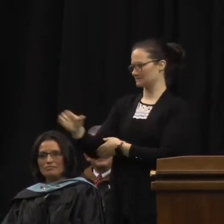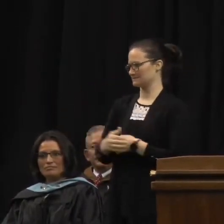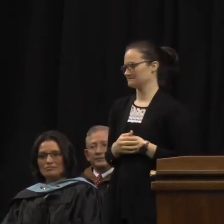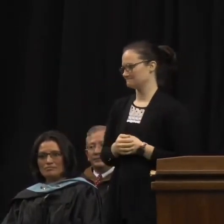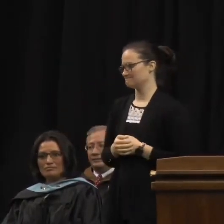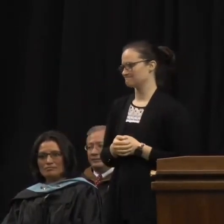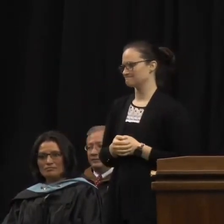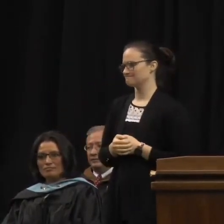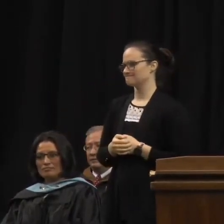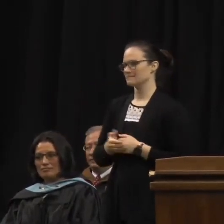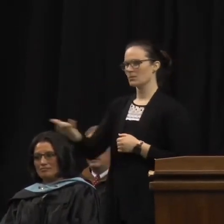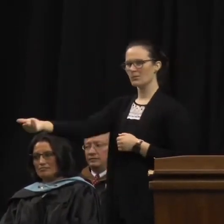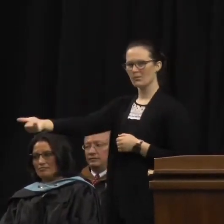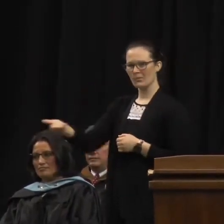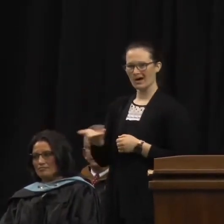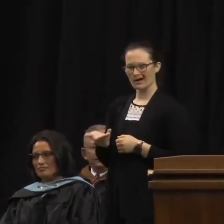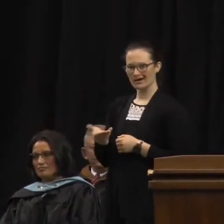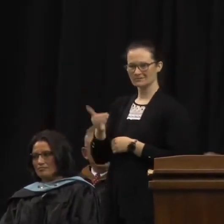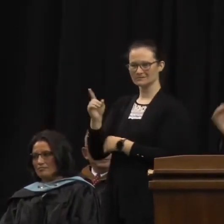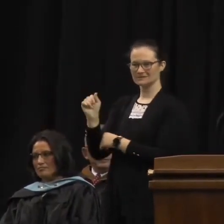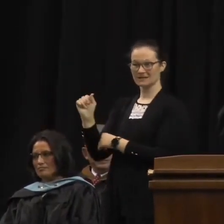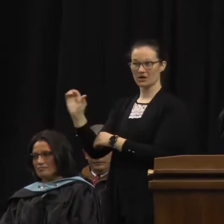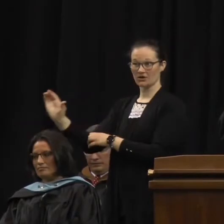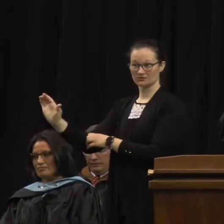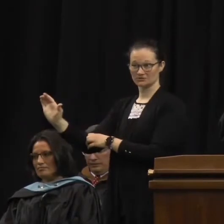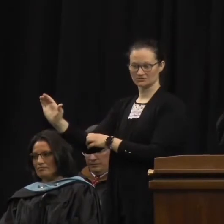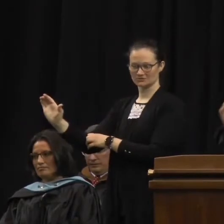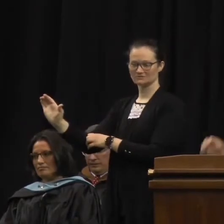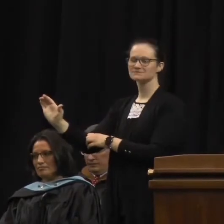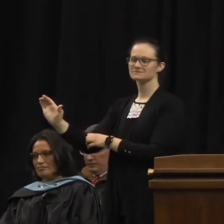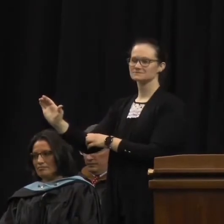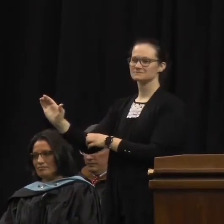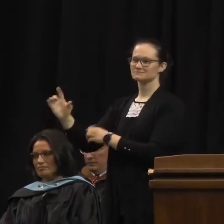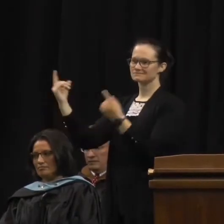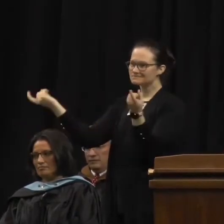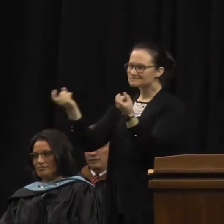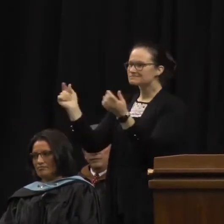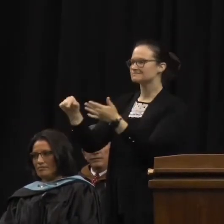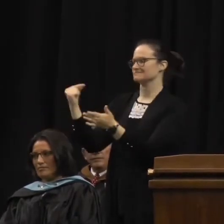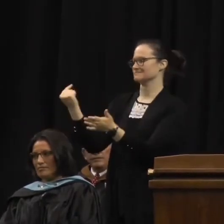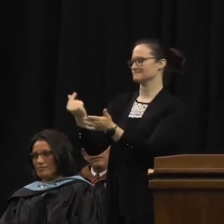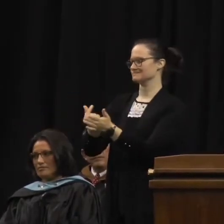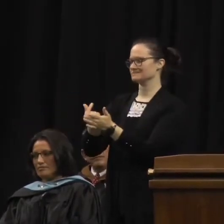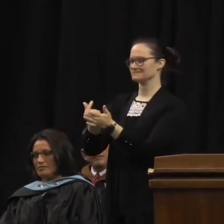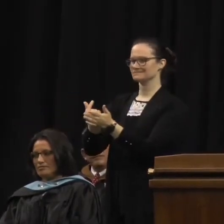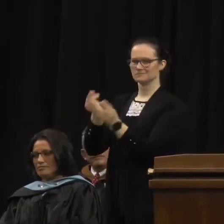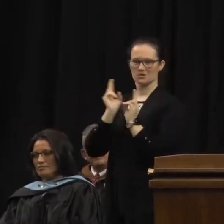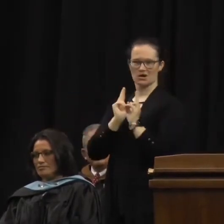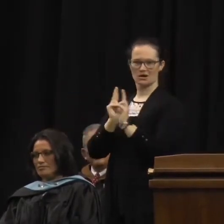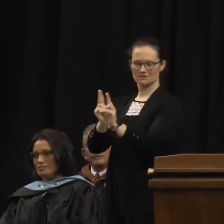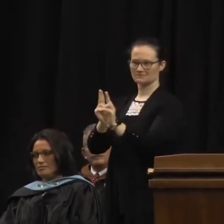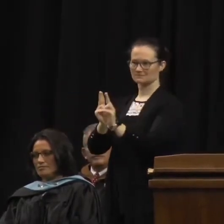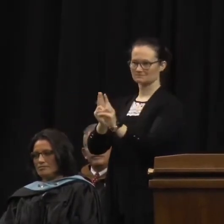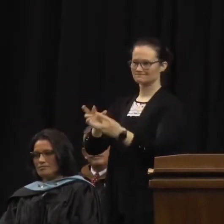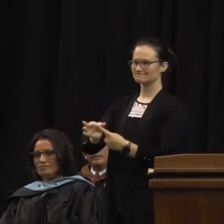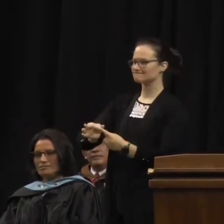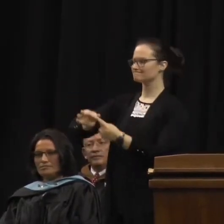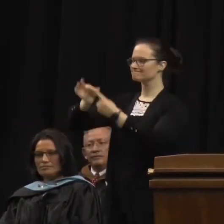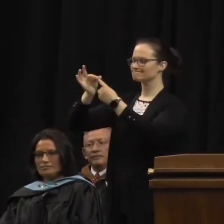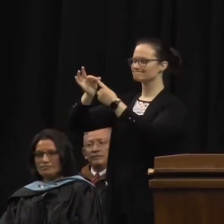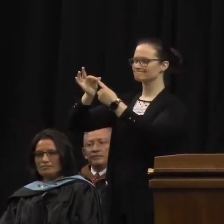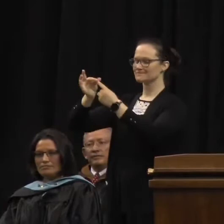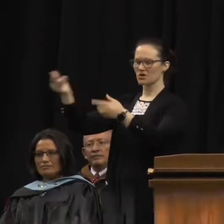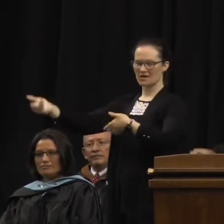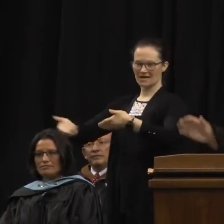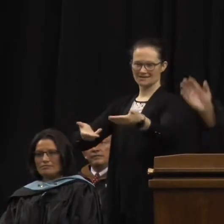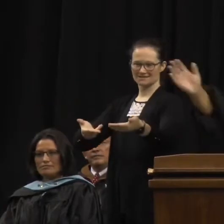College. Welcome to the Doña Ana Community College commencement to honor our very special